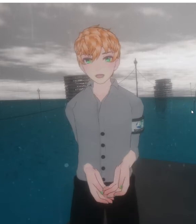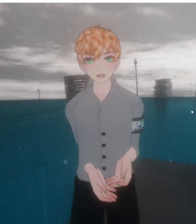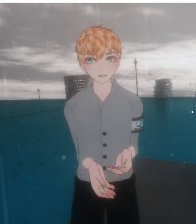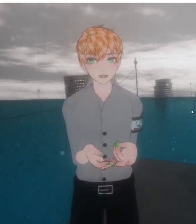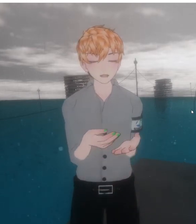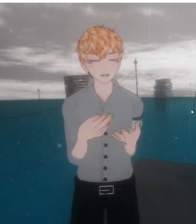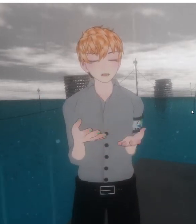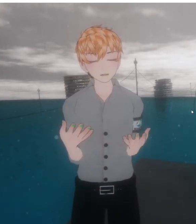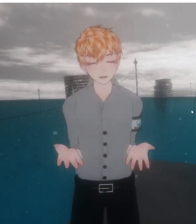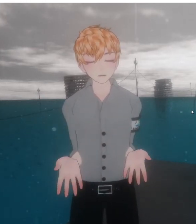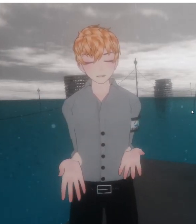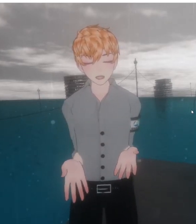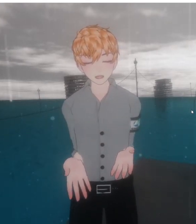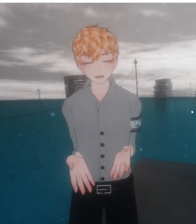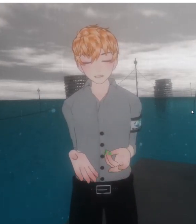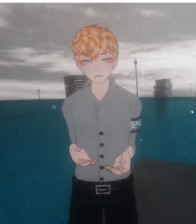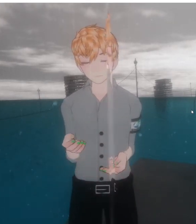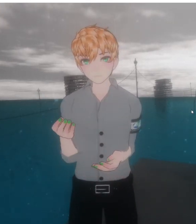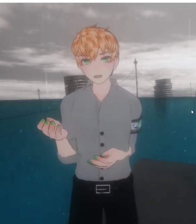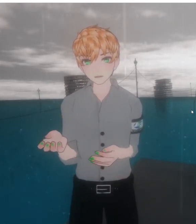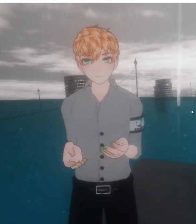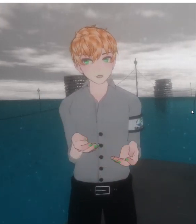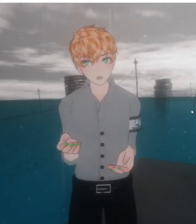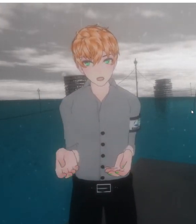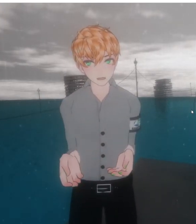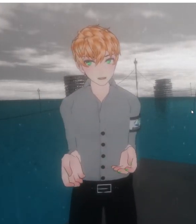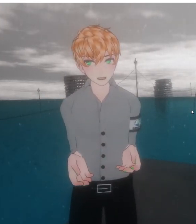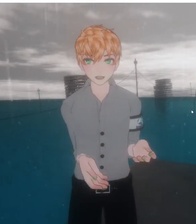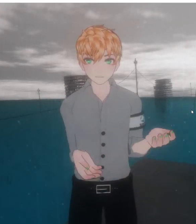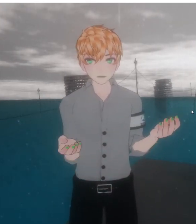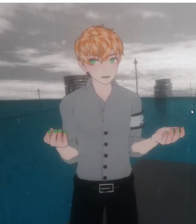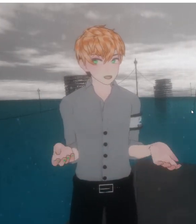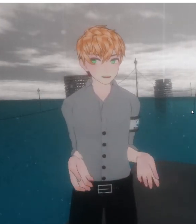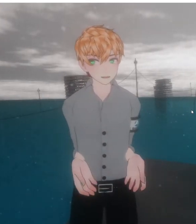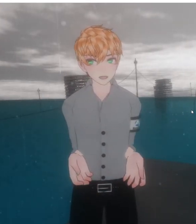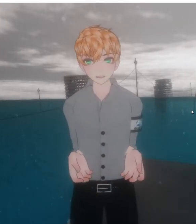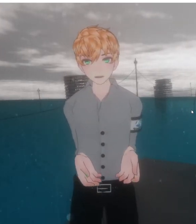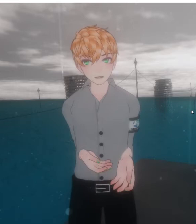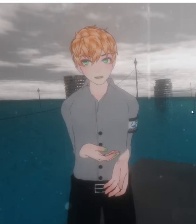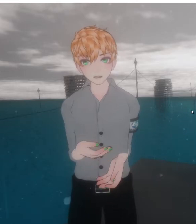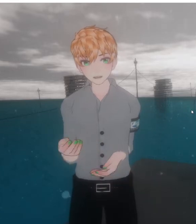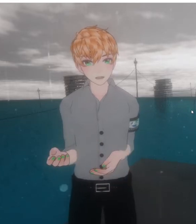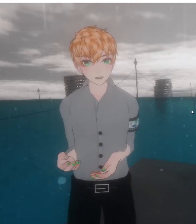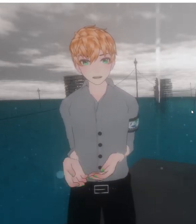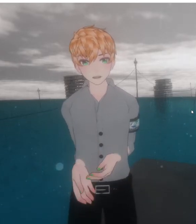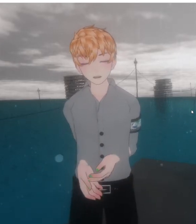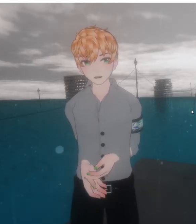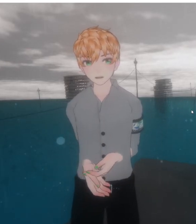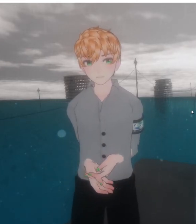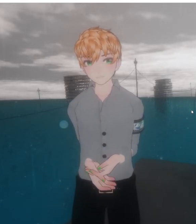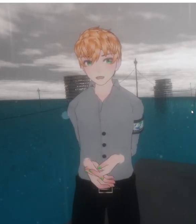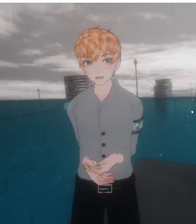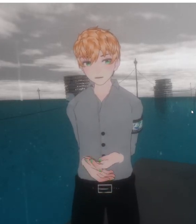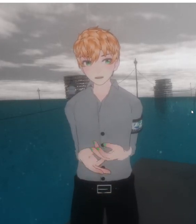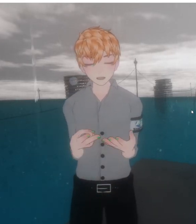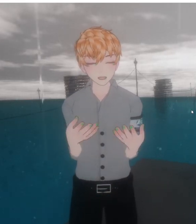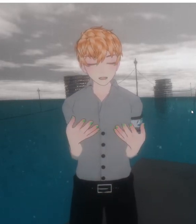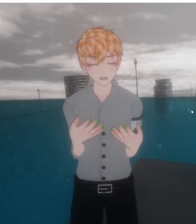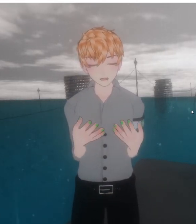I pick up random signs from watching, and I'll just watch a few minutes here and there, and I have it on like